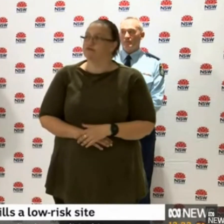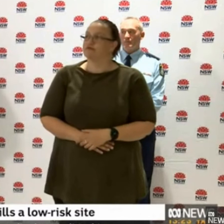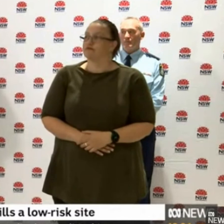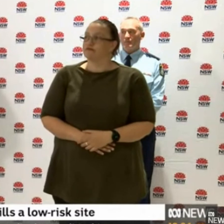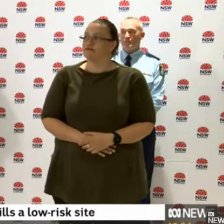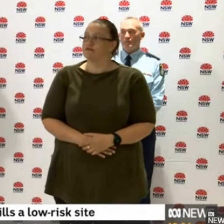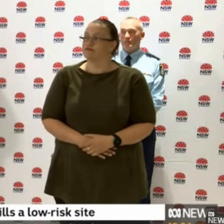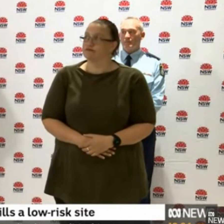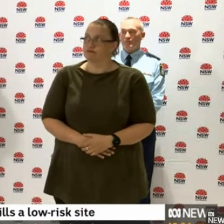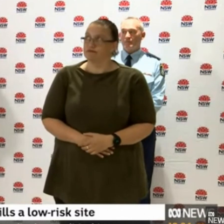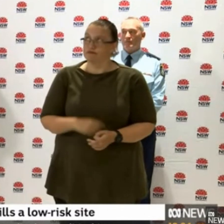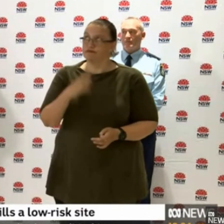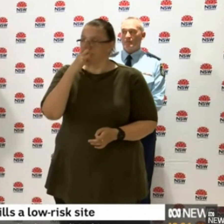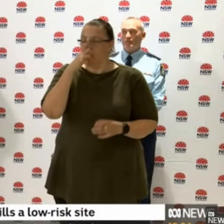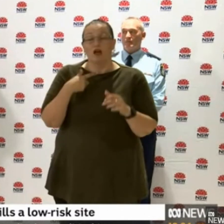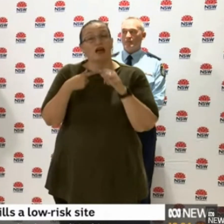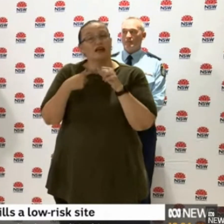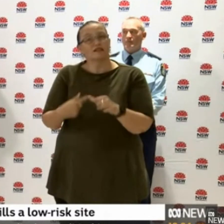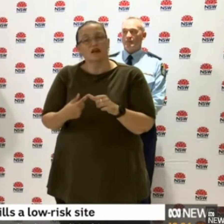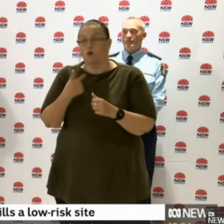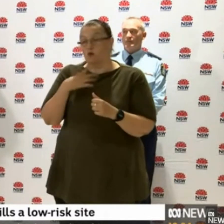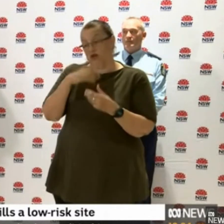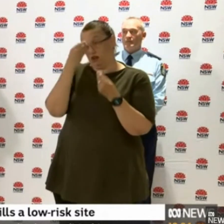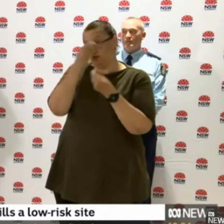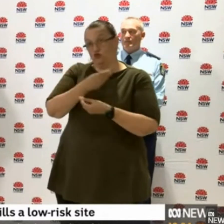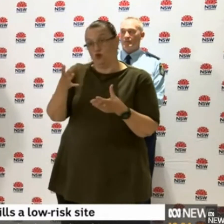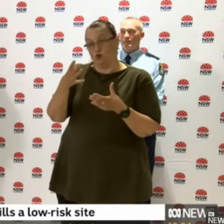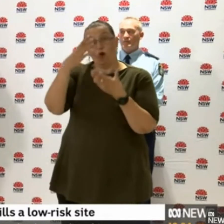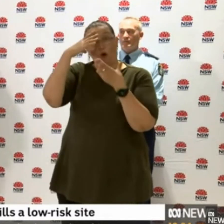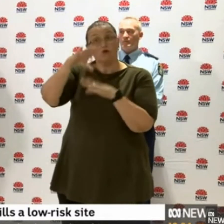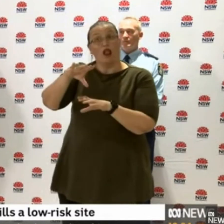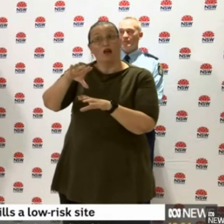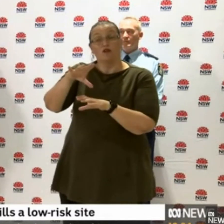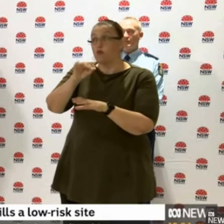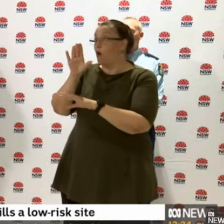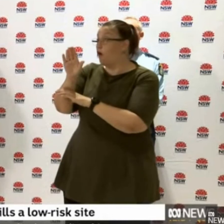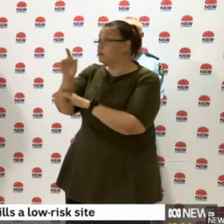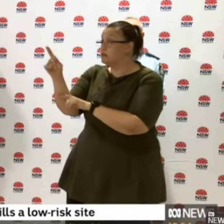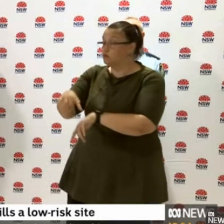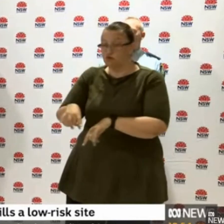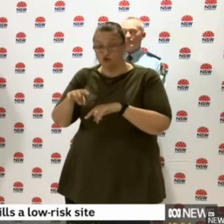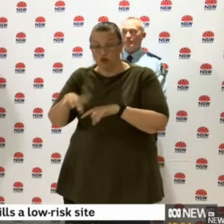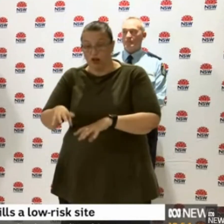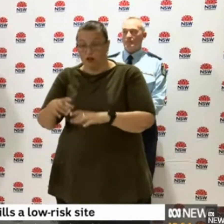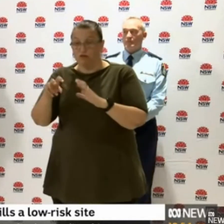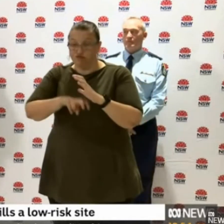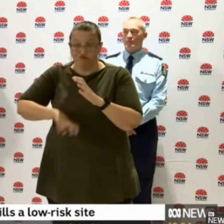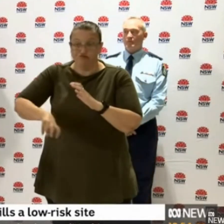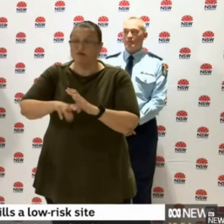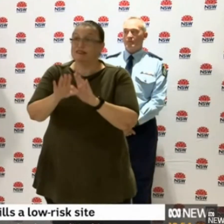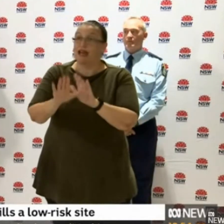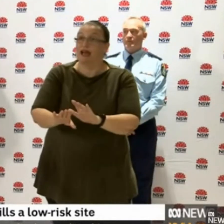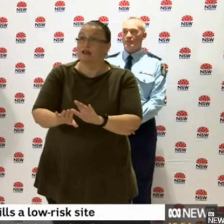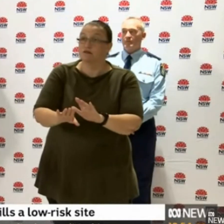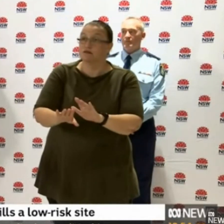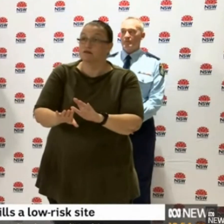hotel quarantine is always going to be associated with risks of transmission. We're noticing